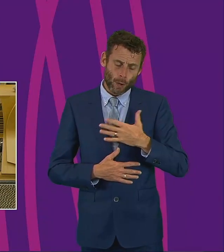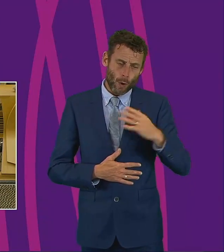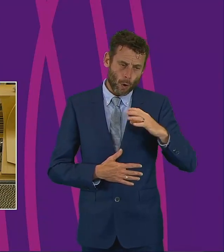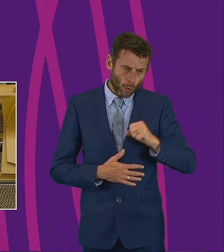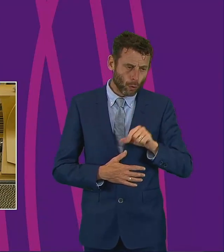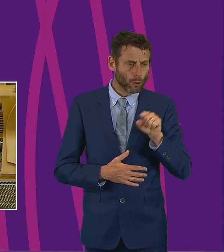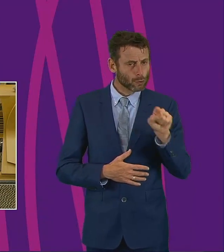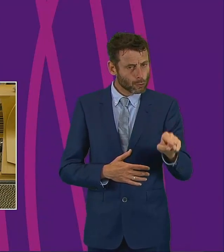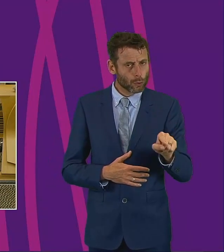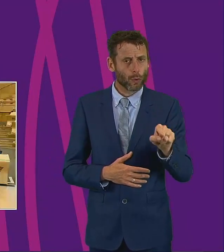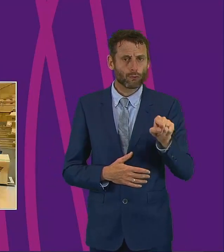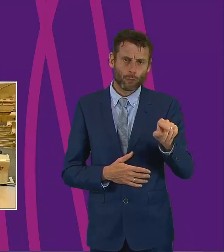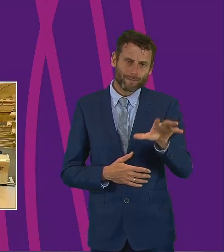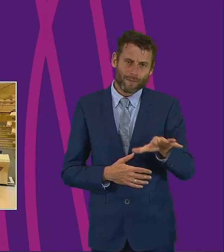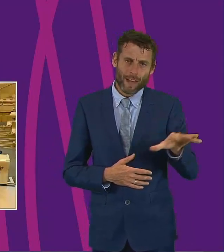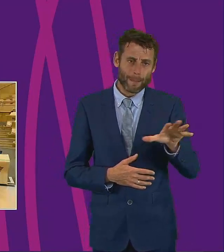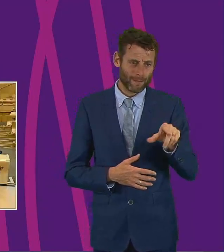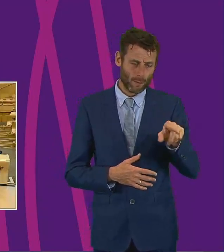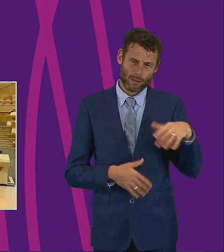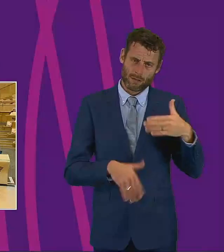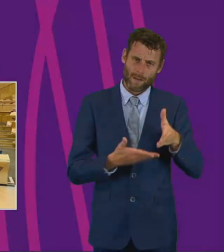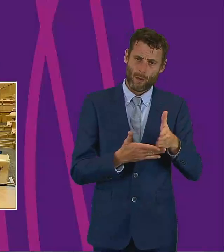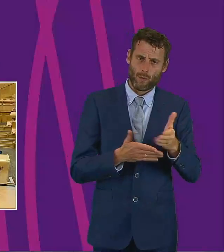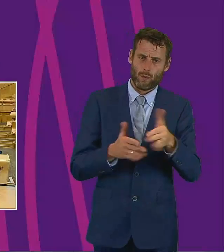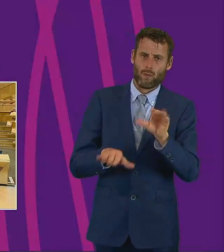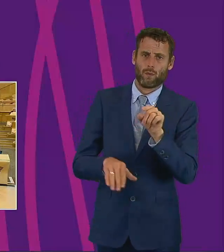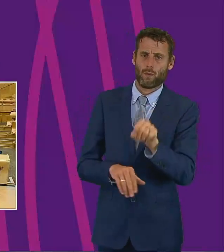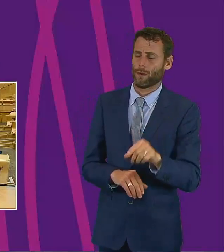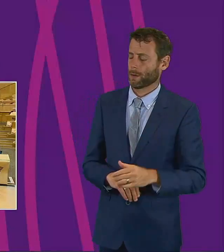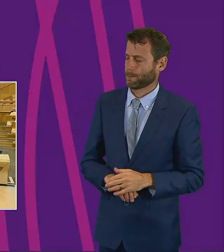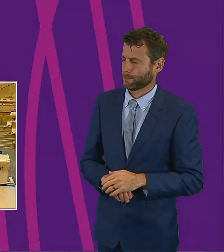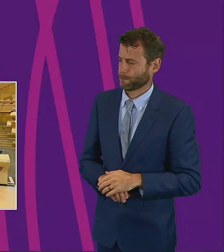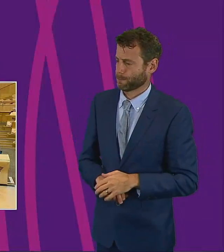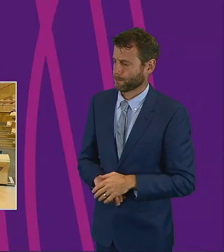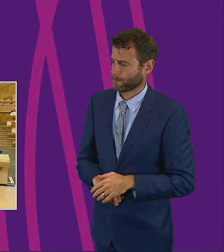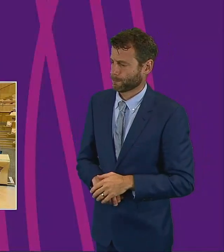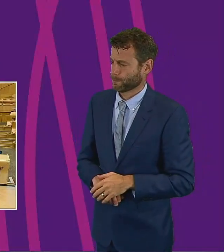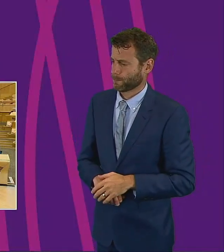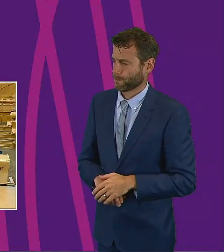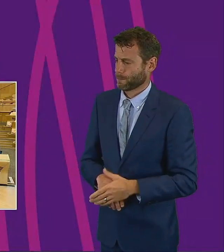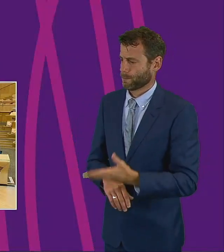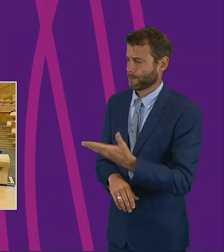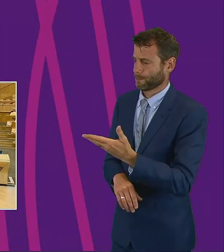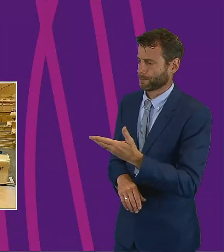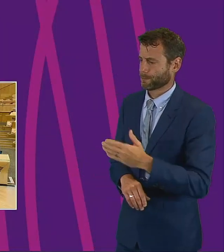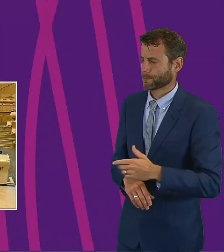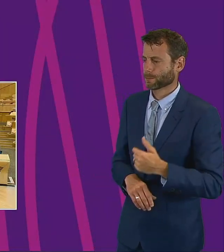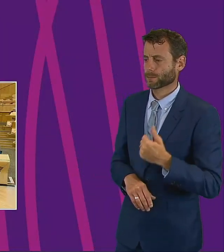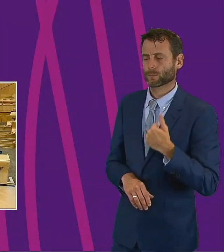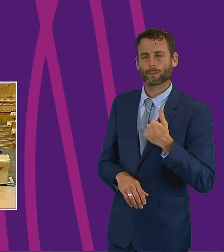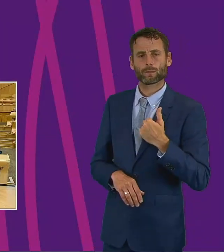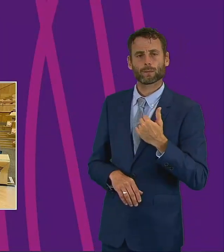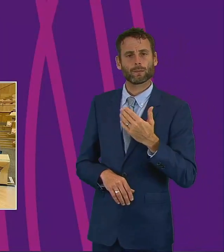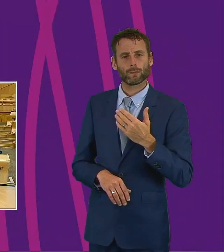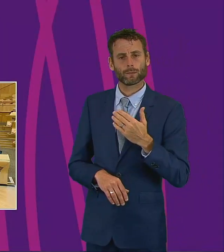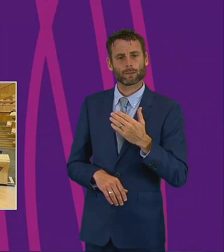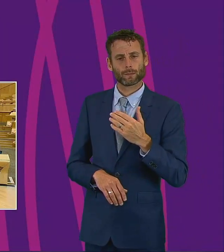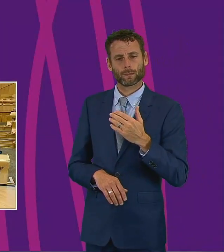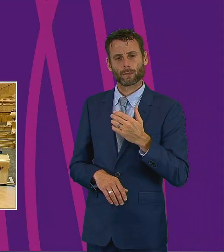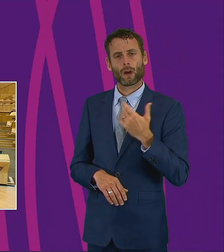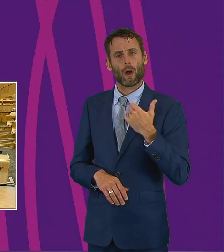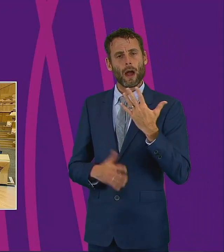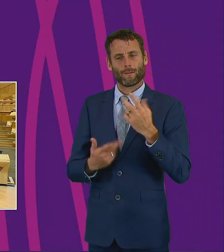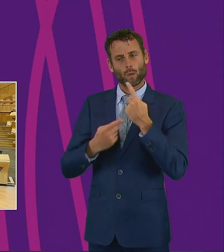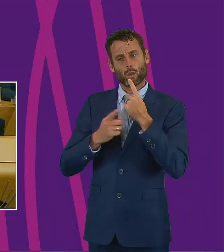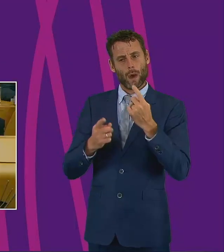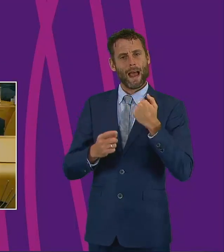for what they are suffering. Richard Lyle, to be followed by Gordon Lyndhurst. Thank you, Presiding Officer. I refer members to my register of interests.